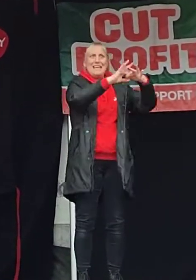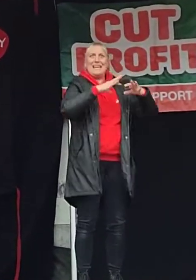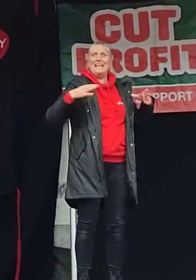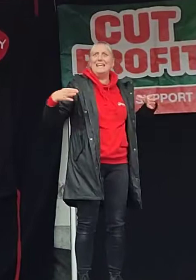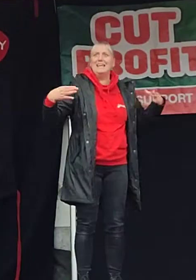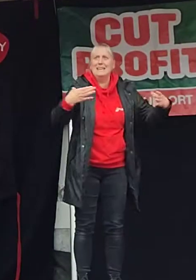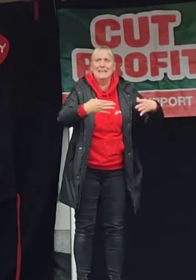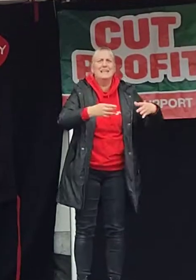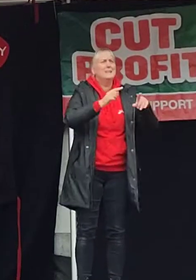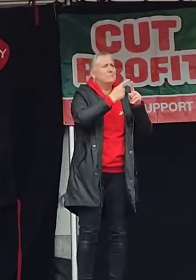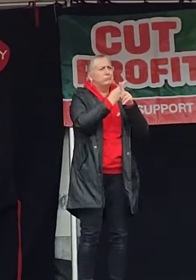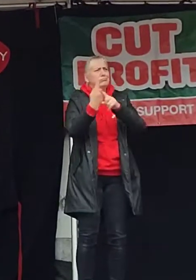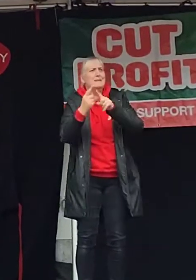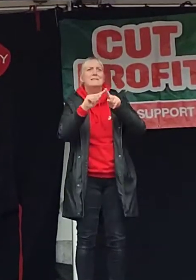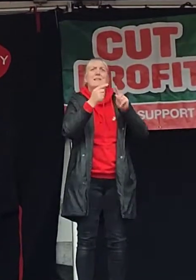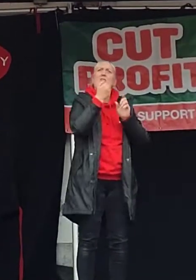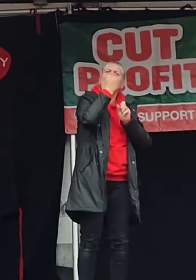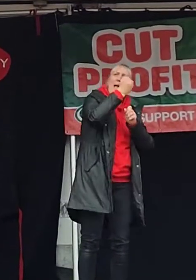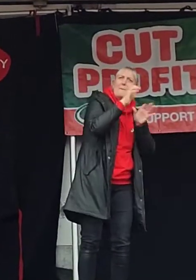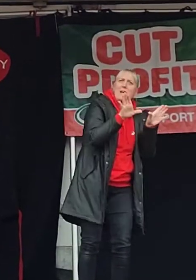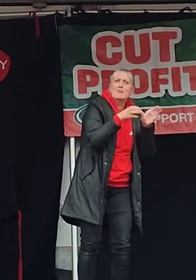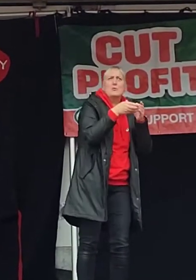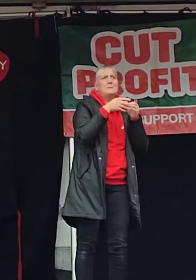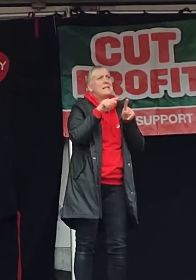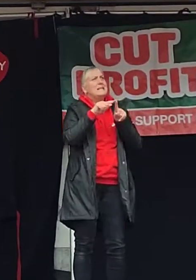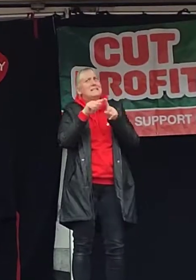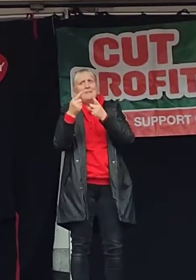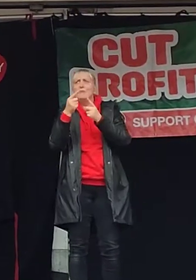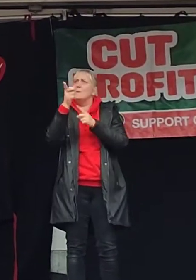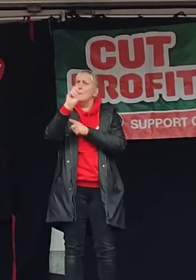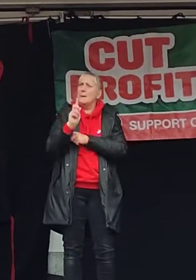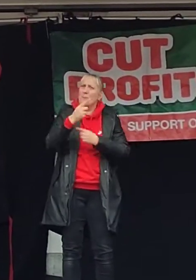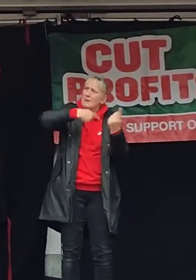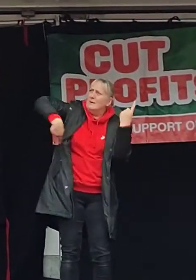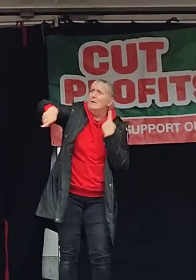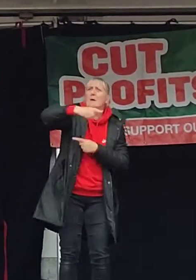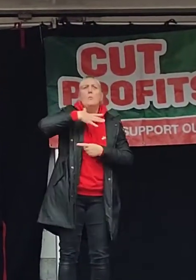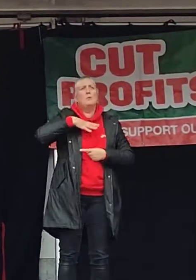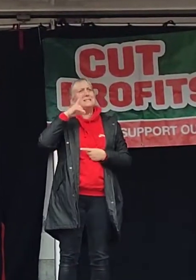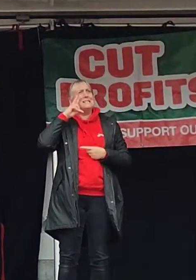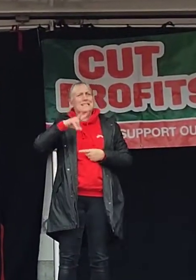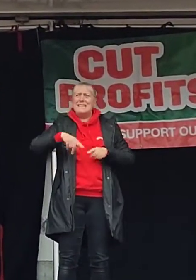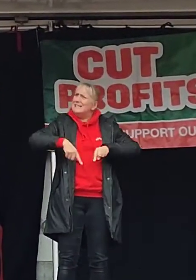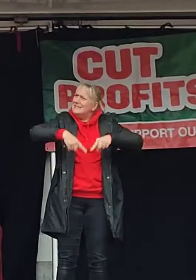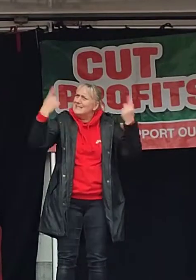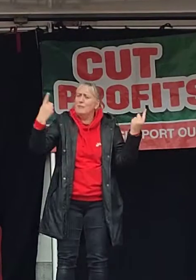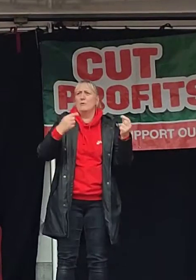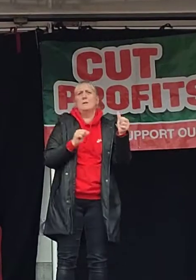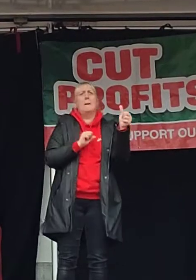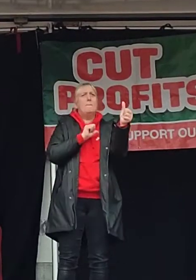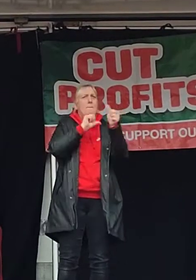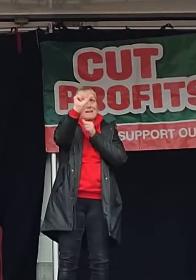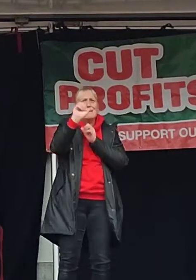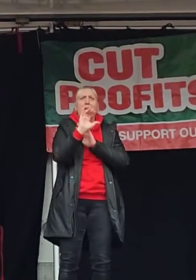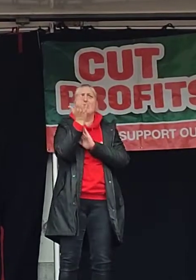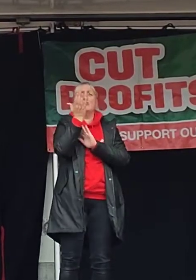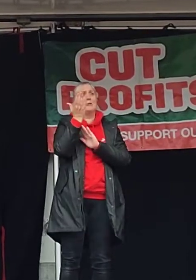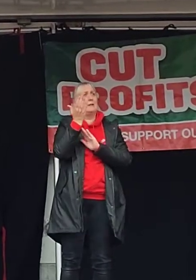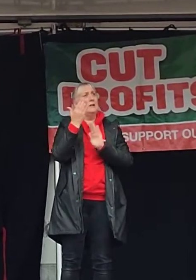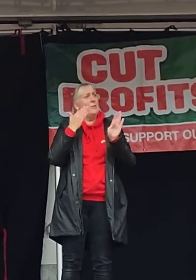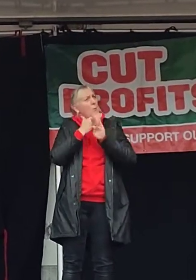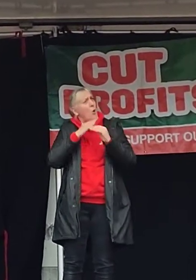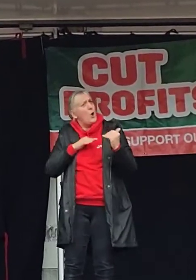those campaigns and people that want to see a different, better country and one that works